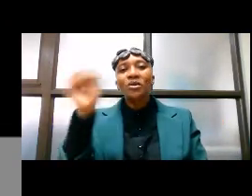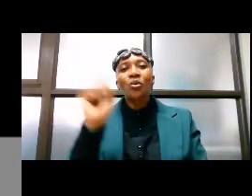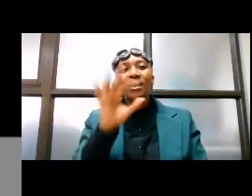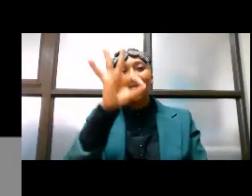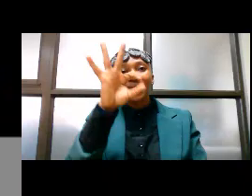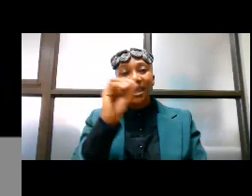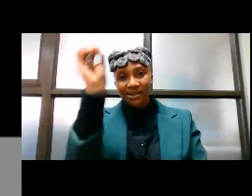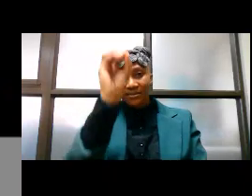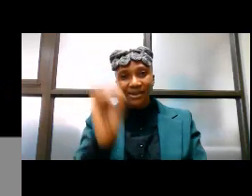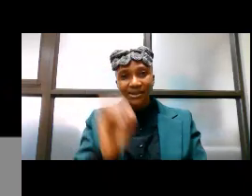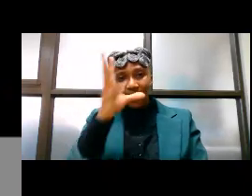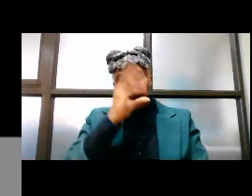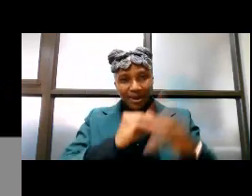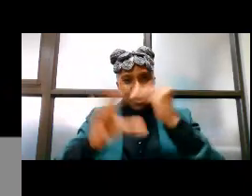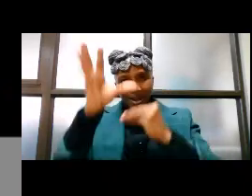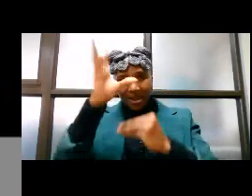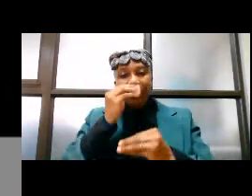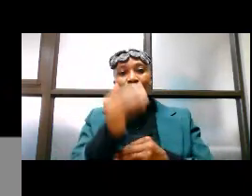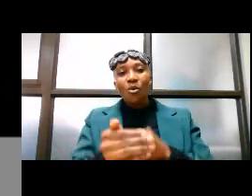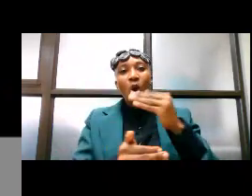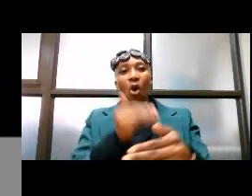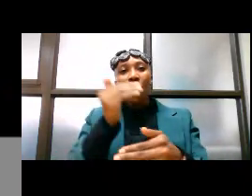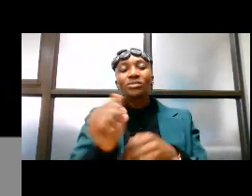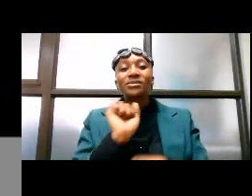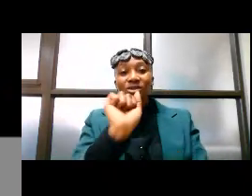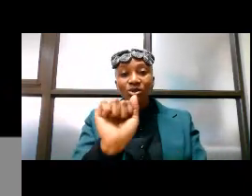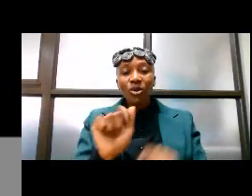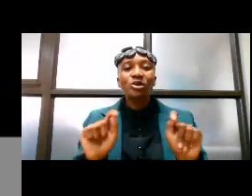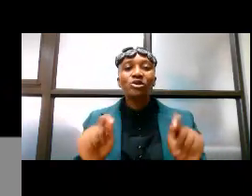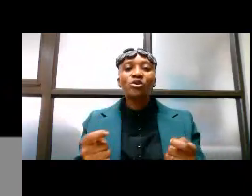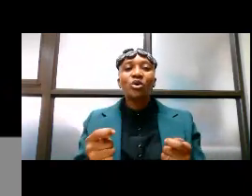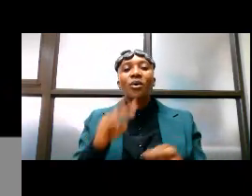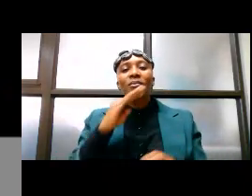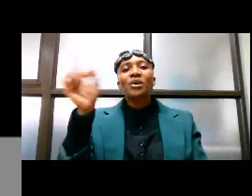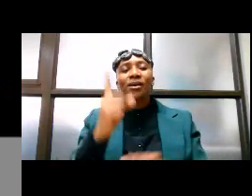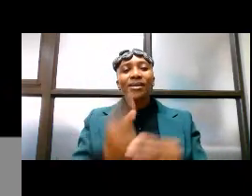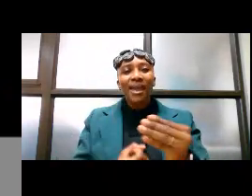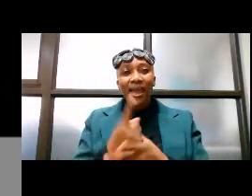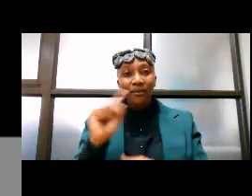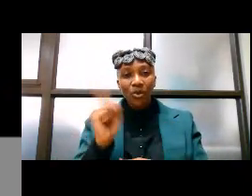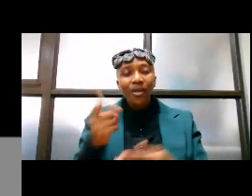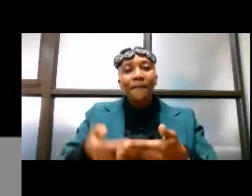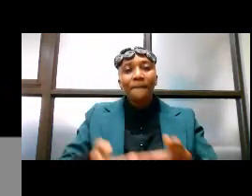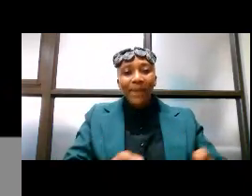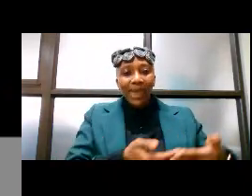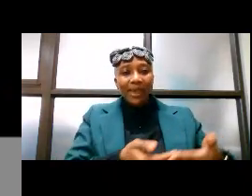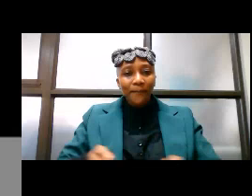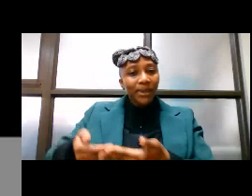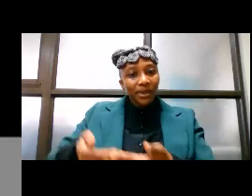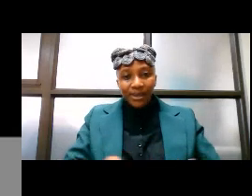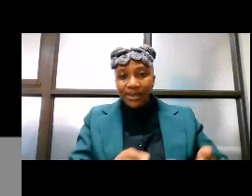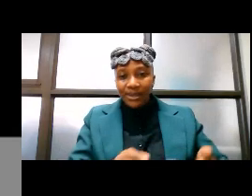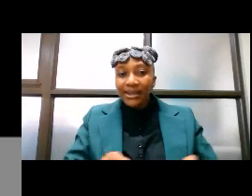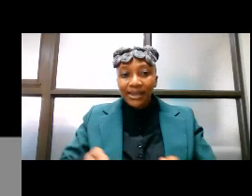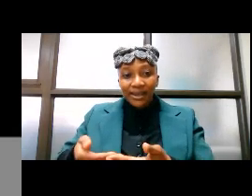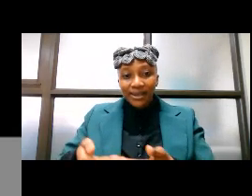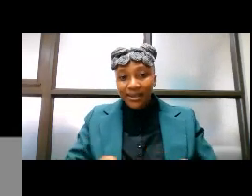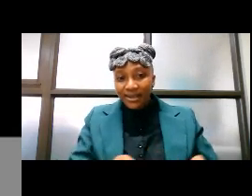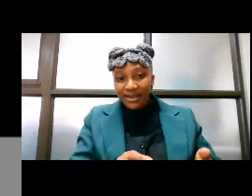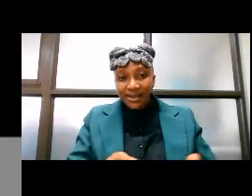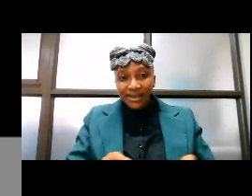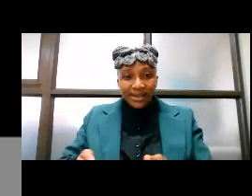learning process. So what happens with a little child is that if you cannot see, there's a